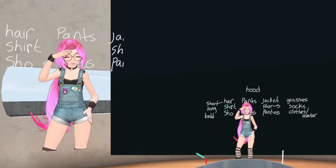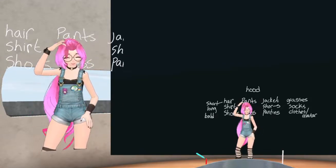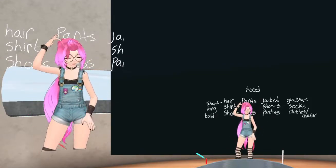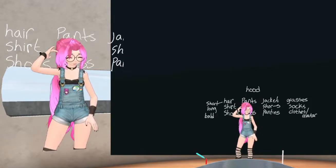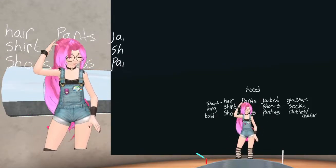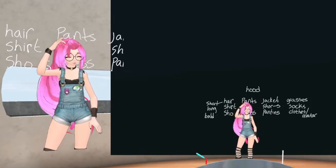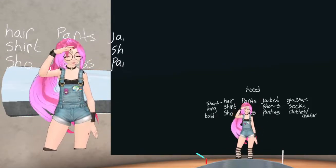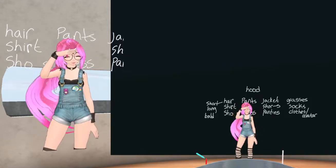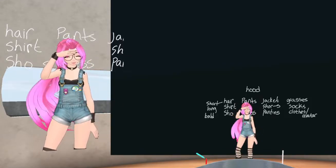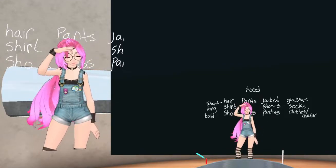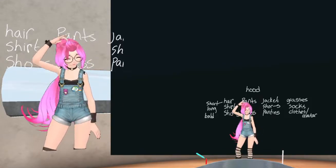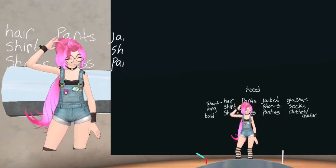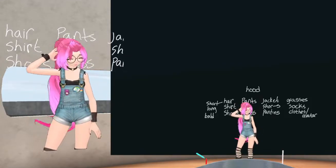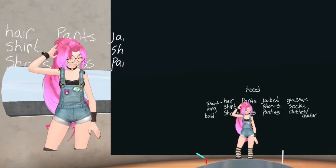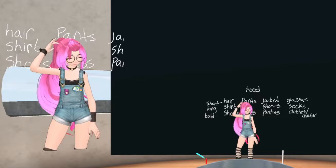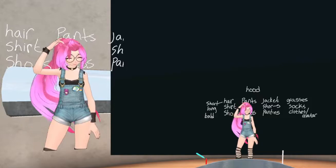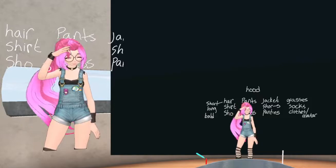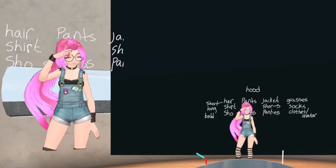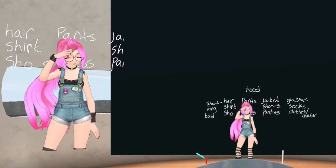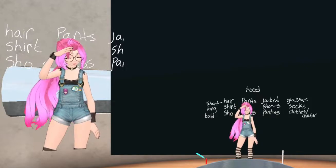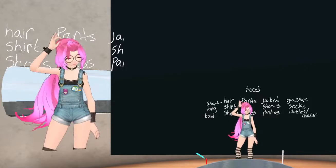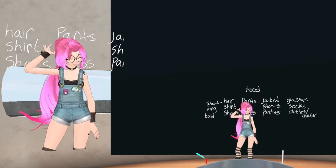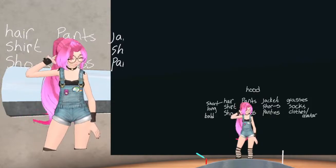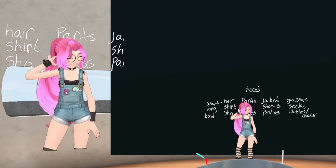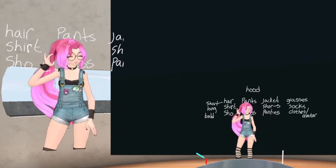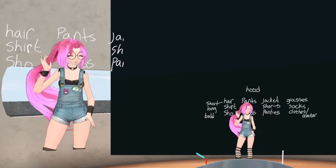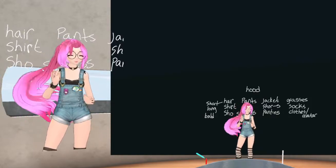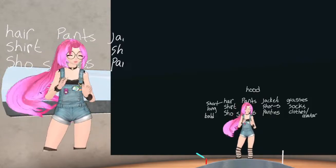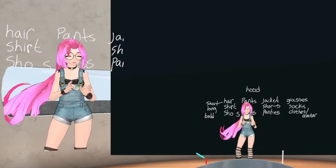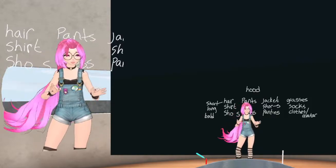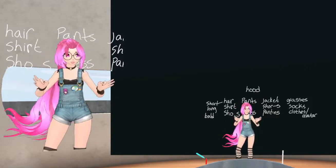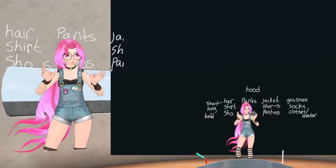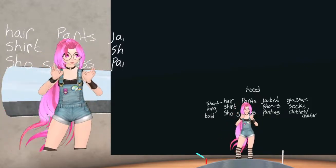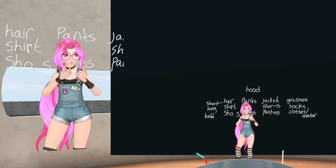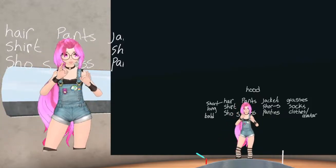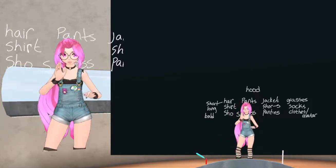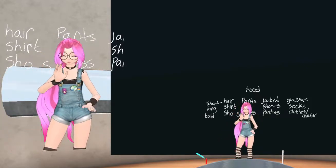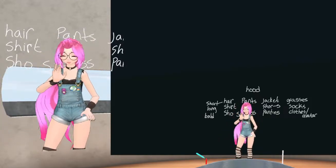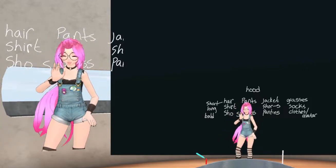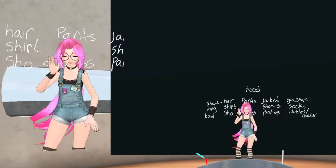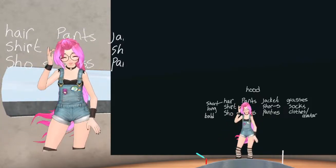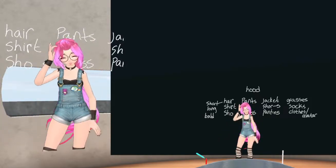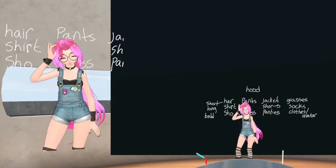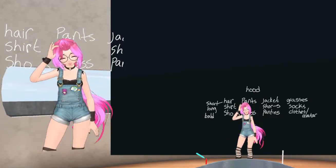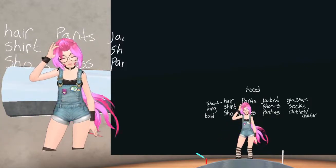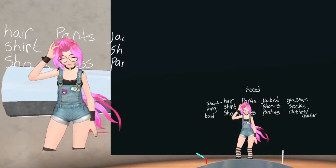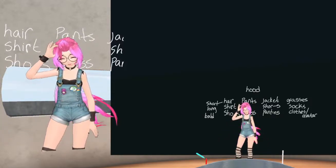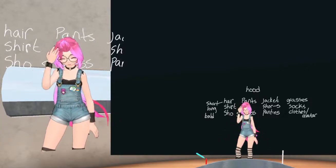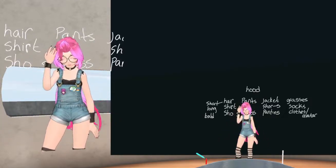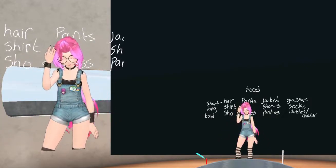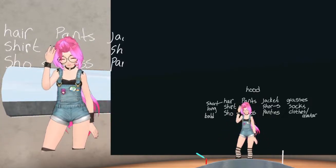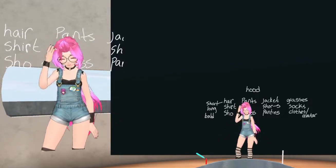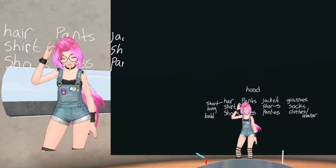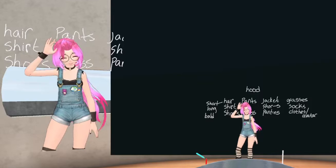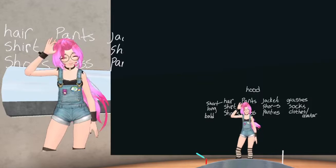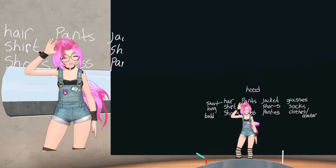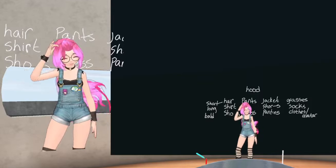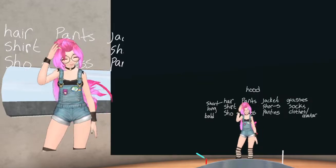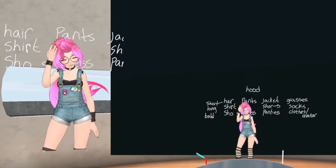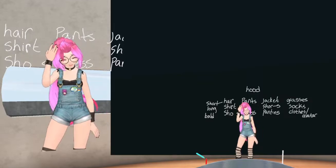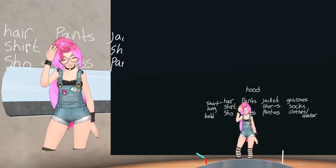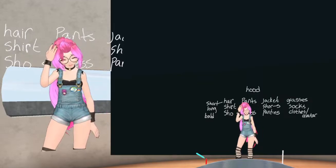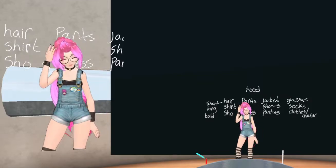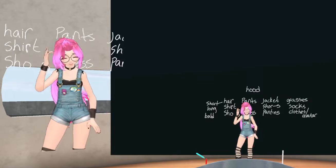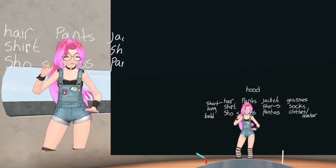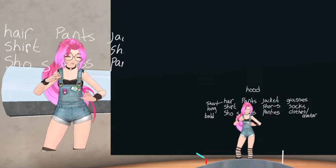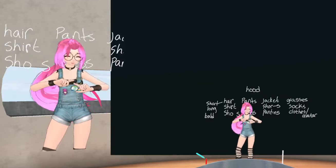is empty. Their hair is missing. Yeah, empty. It's very important not to do like this, which is like